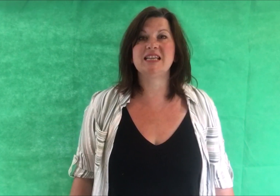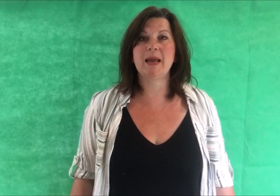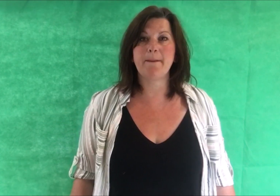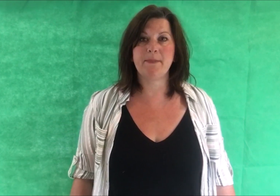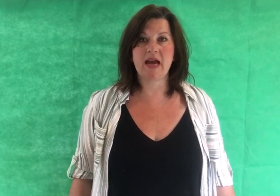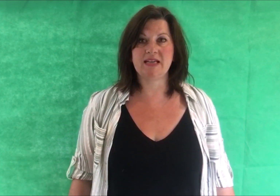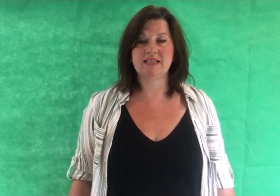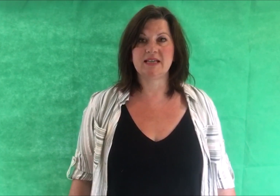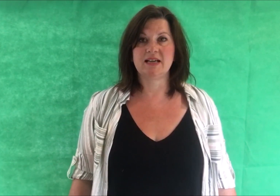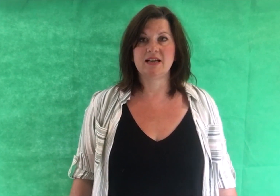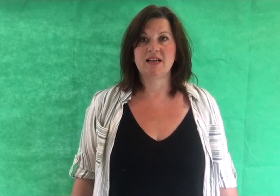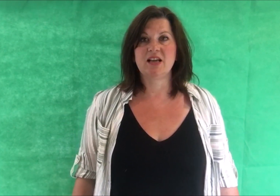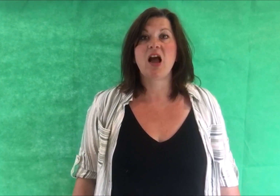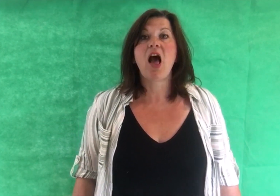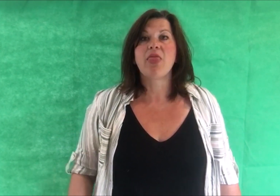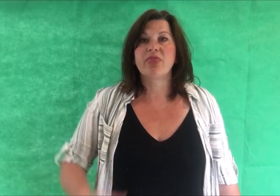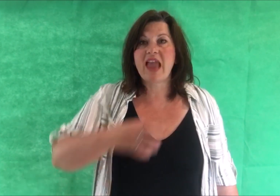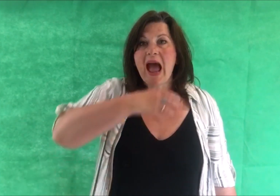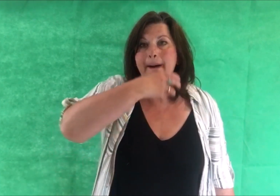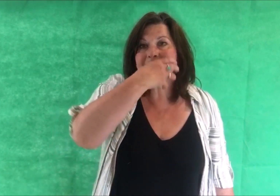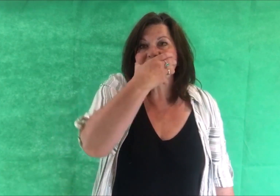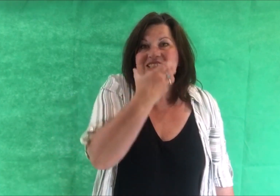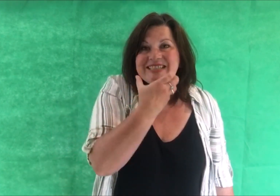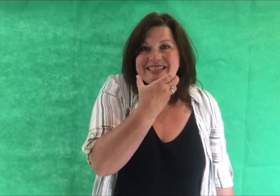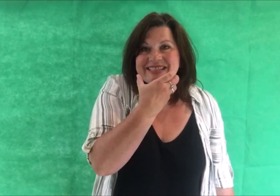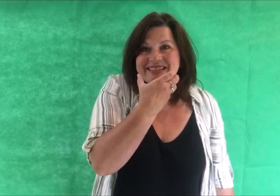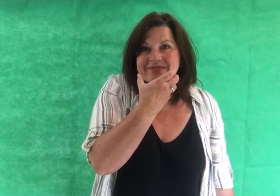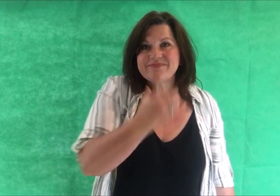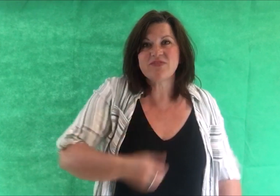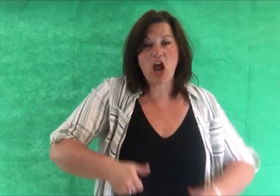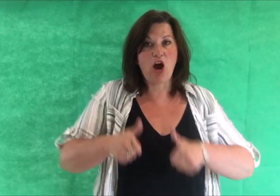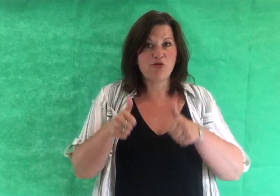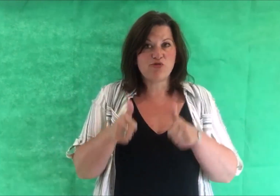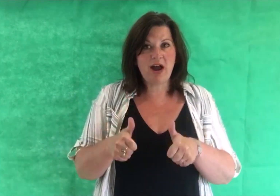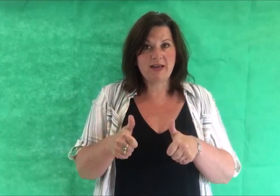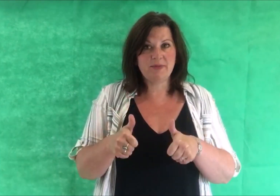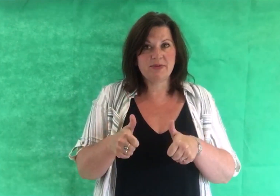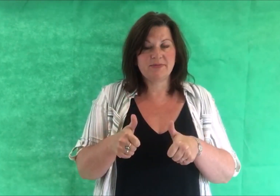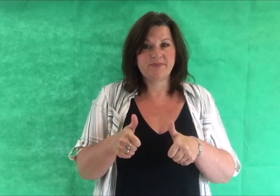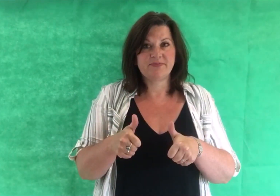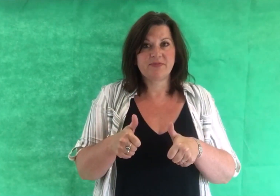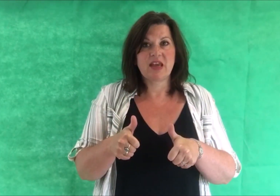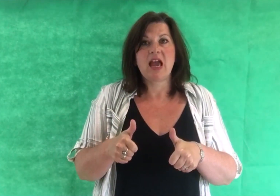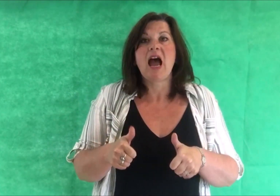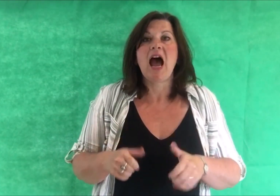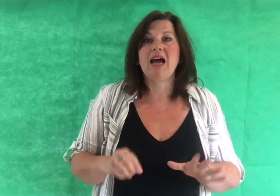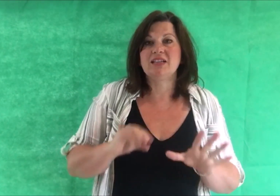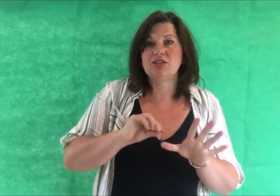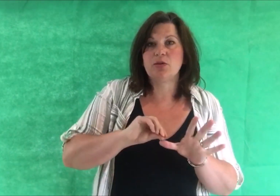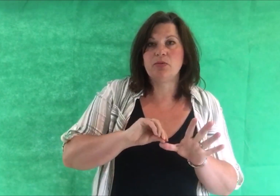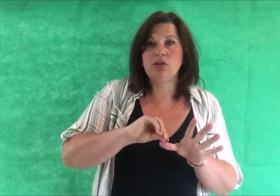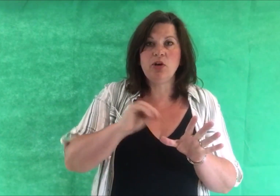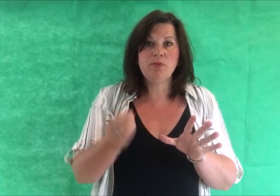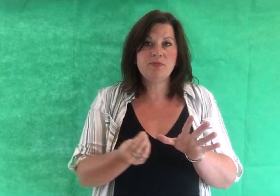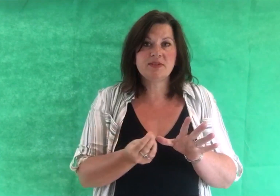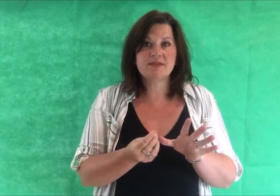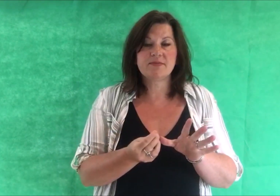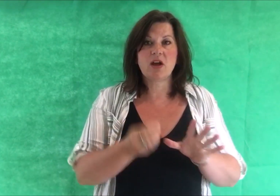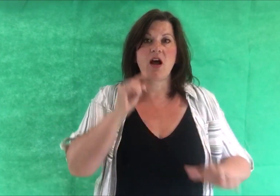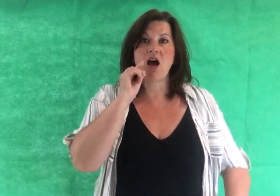blankety bed. The apples are ripe and the plums